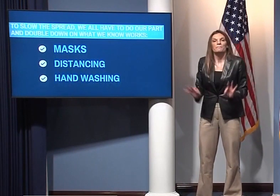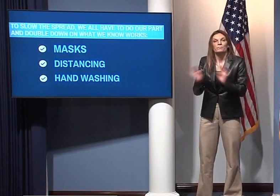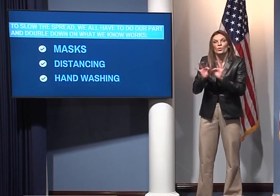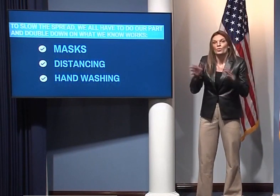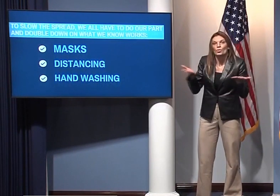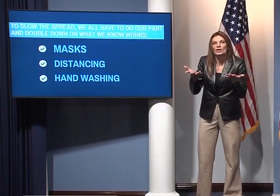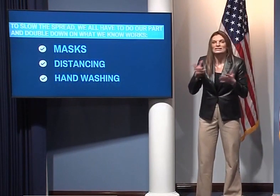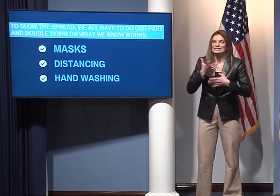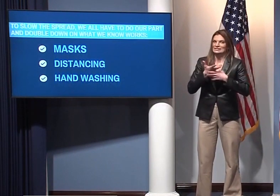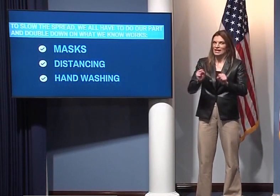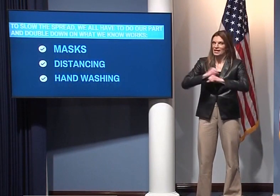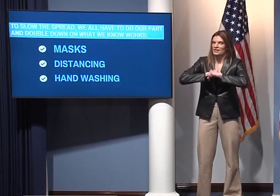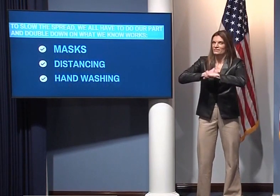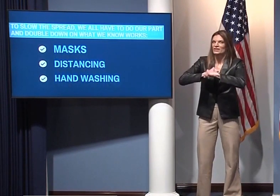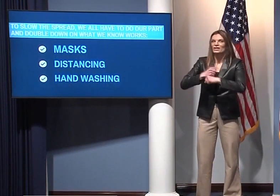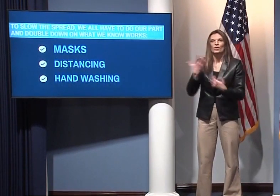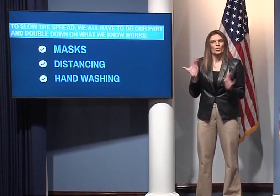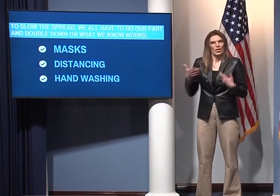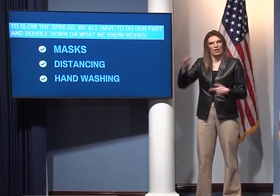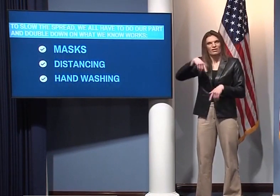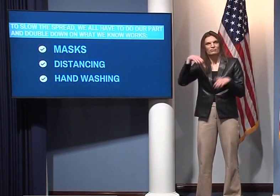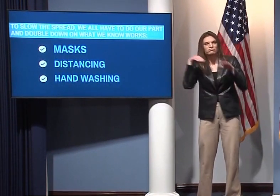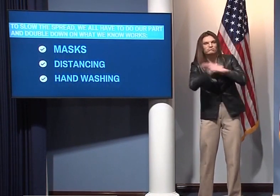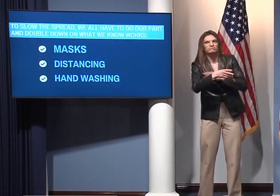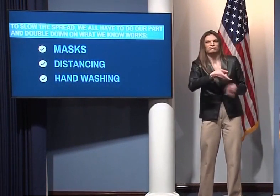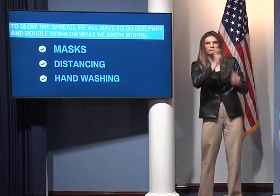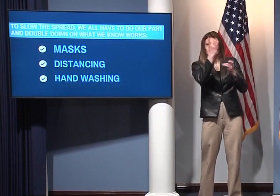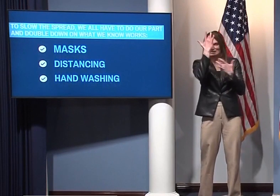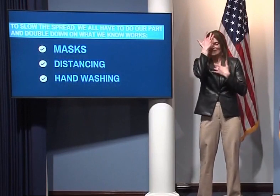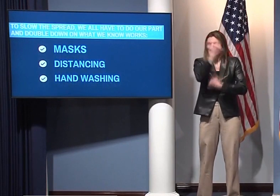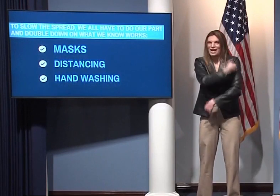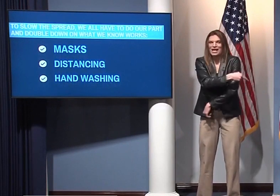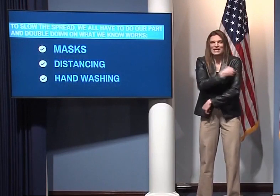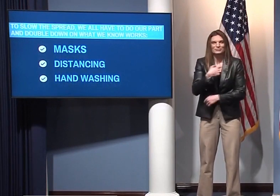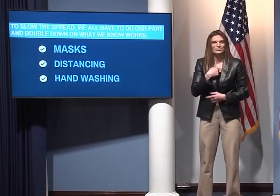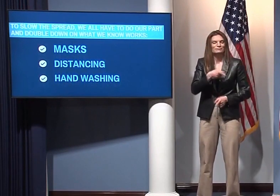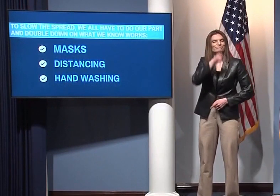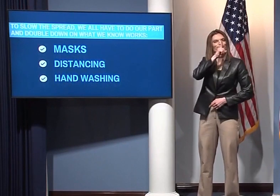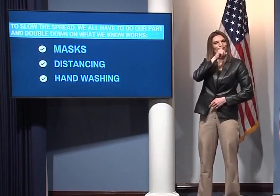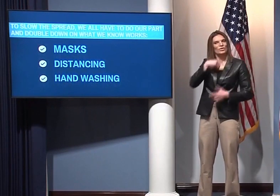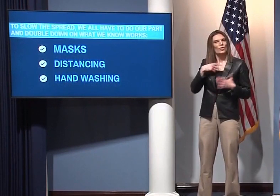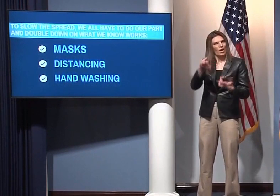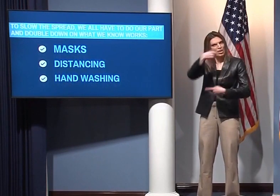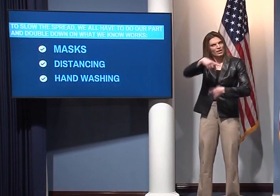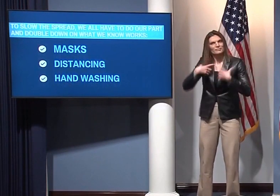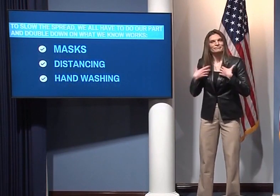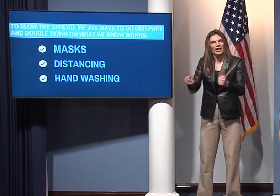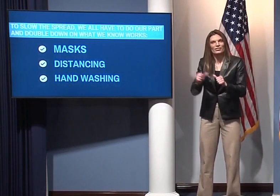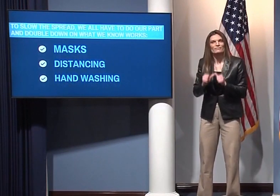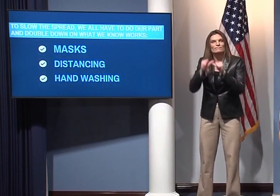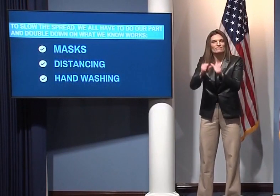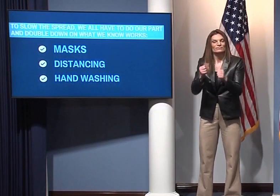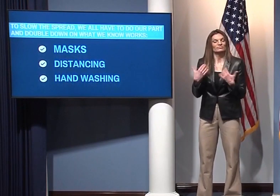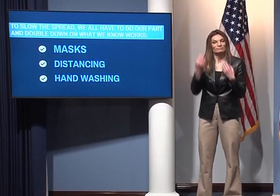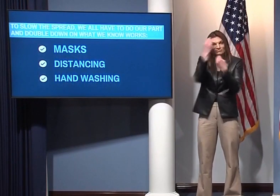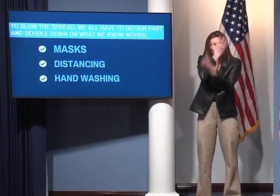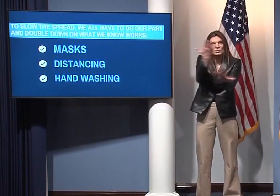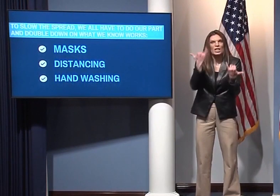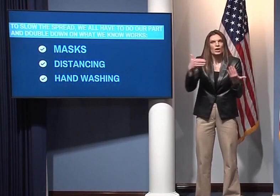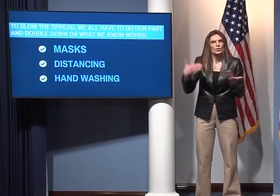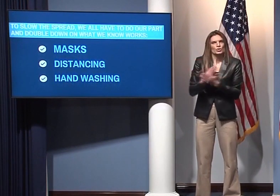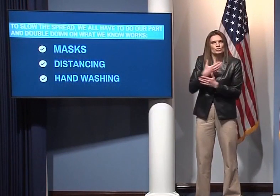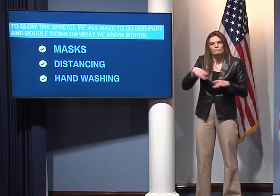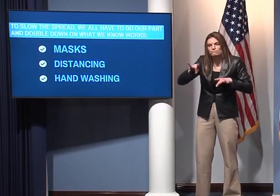the hospital. Today, we're here to discuss promising therapeutic treatments that are available to help those diagnosed